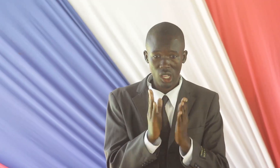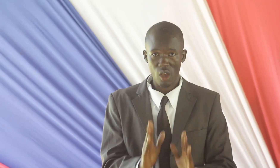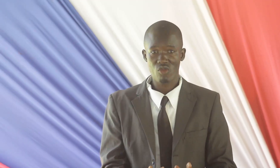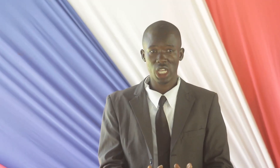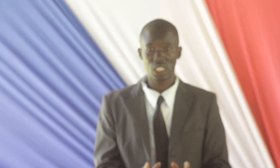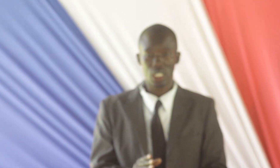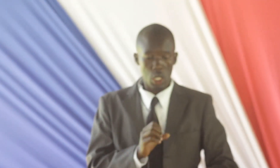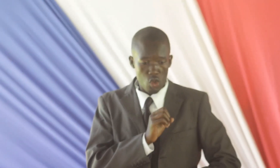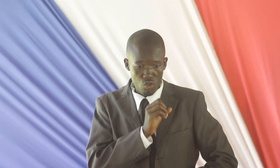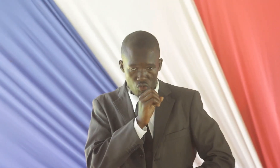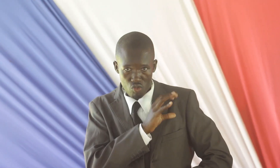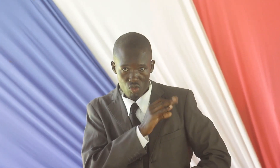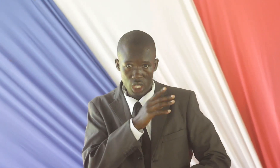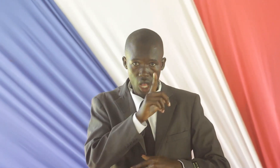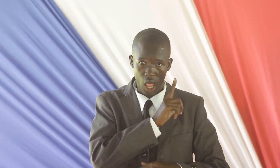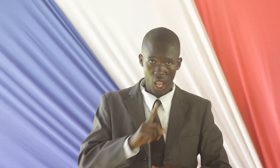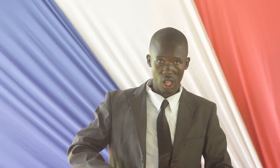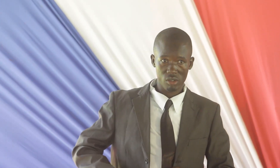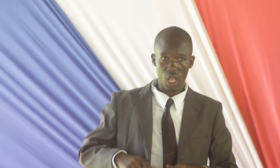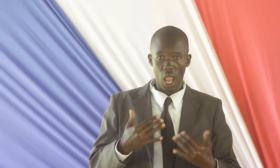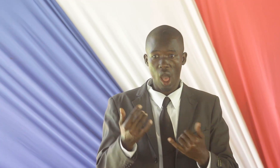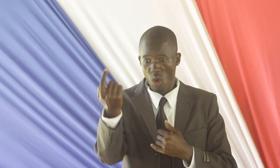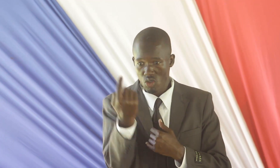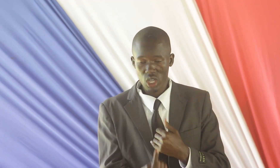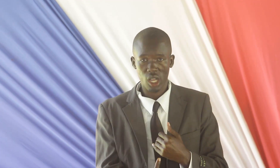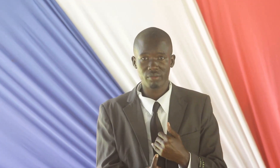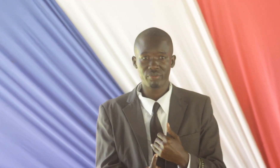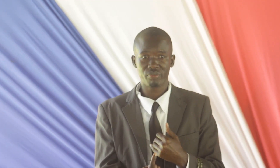take unto him my two sons to be slaves.